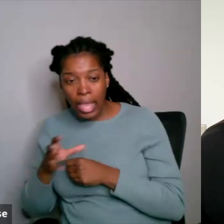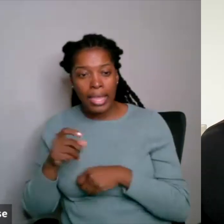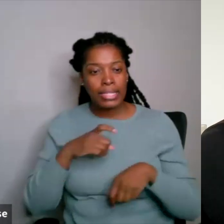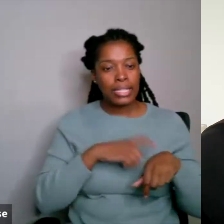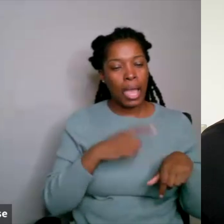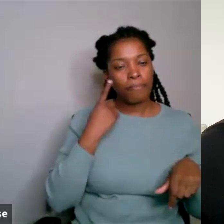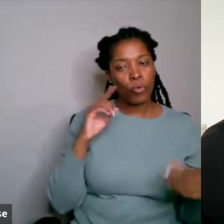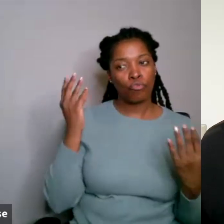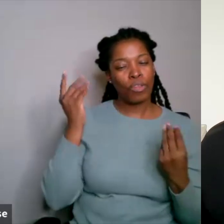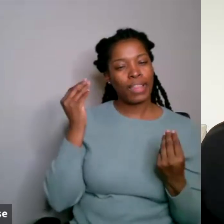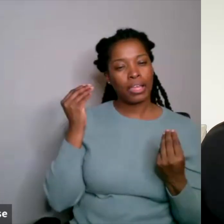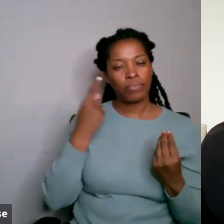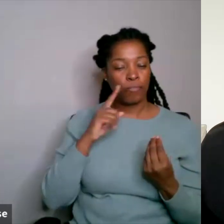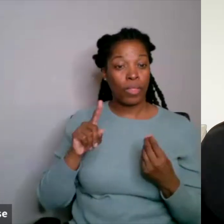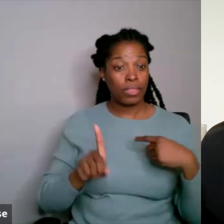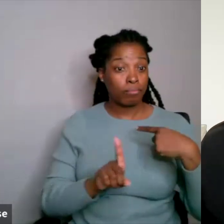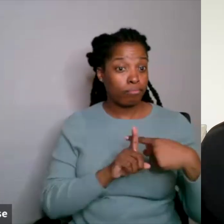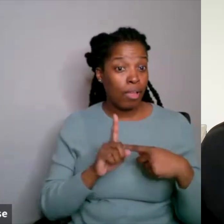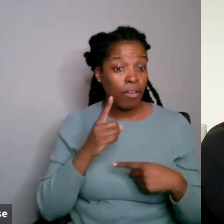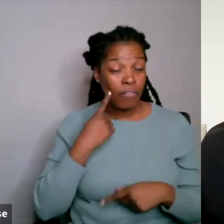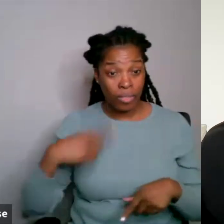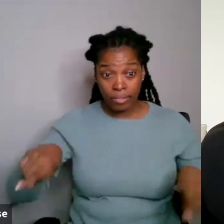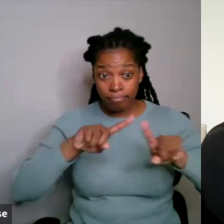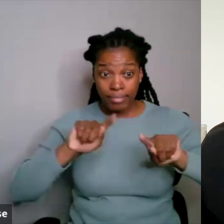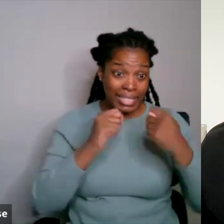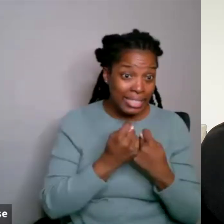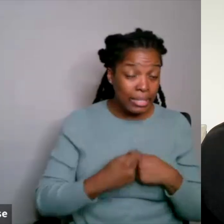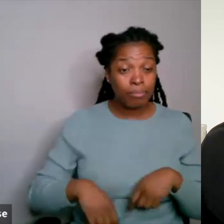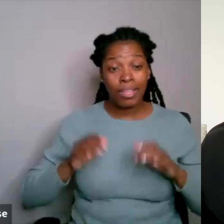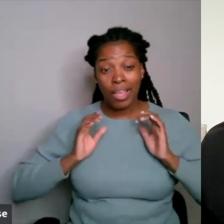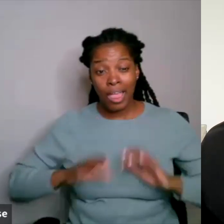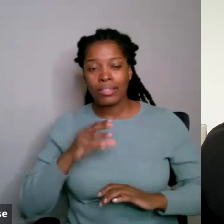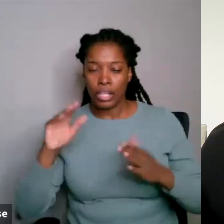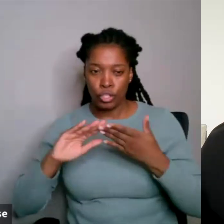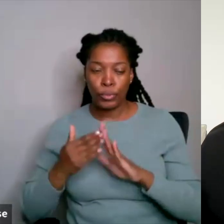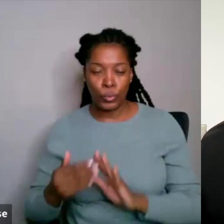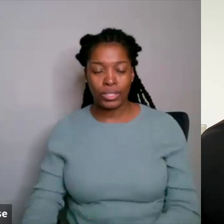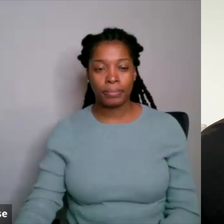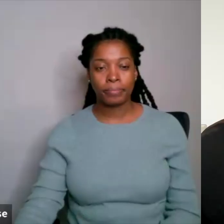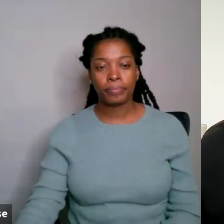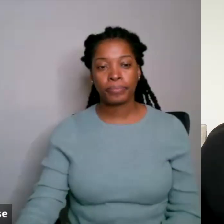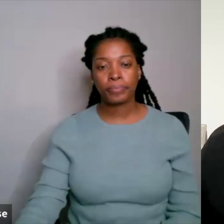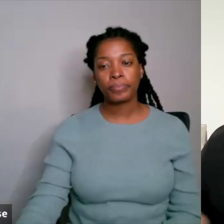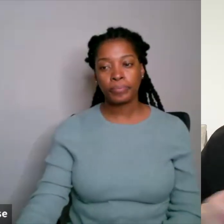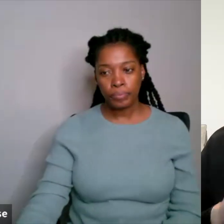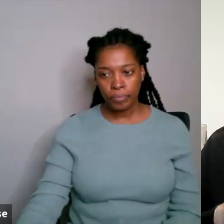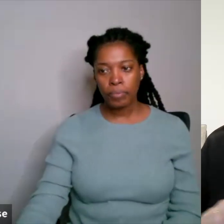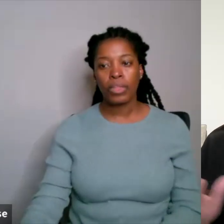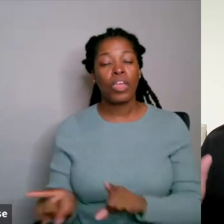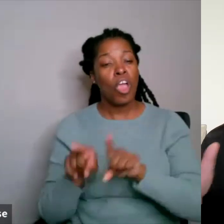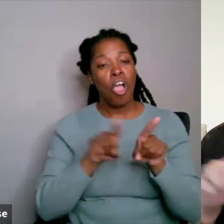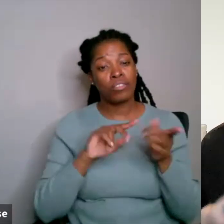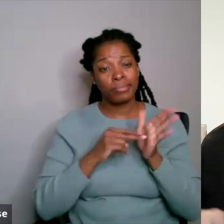reflect for the benefit of the team and our clients and our community. It also meant putting systems in